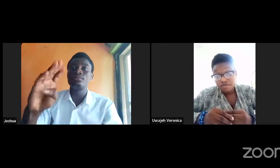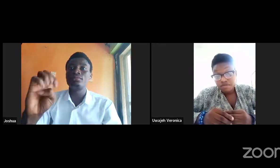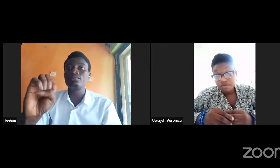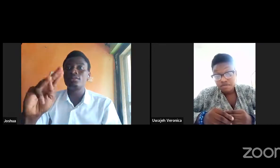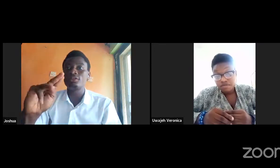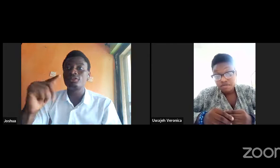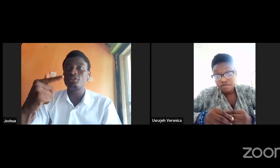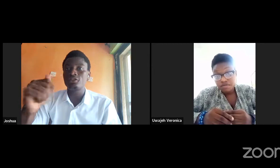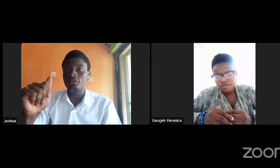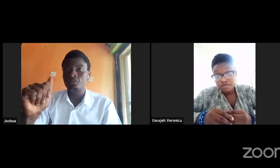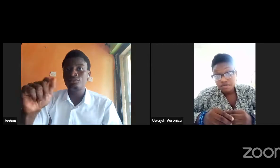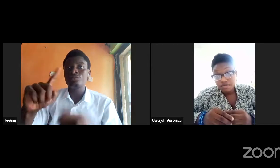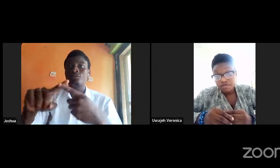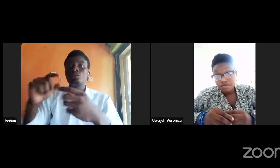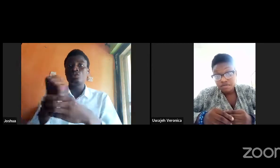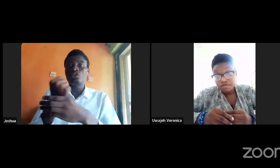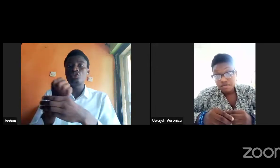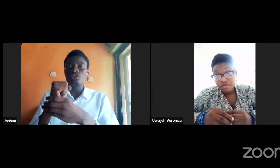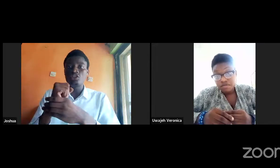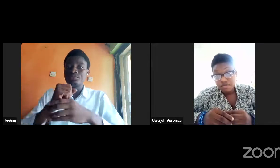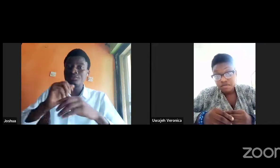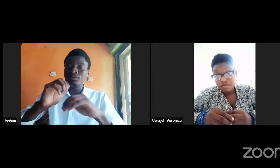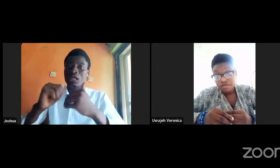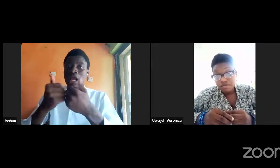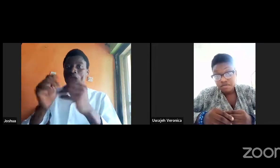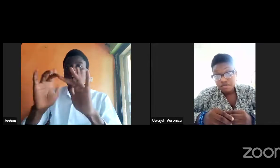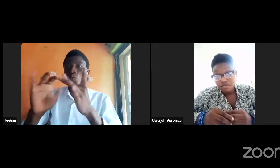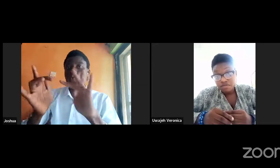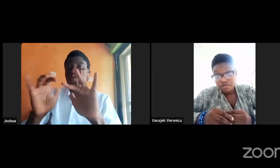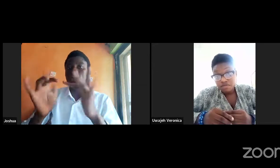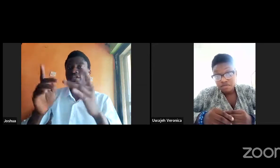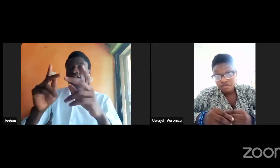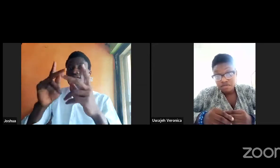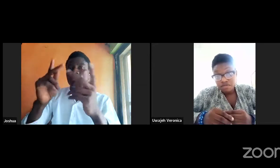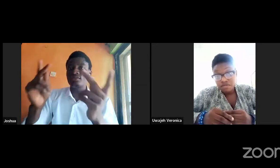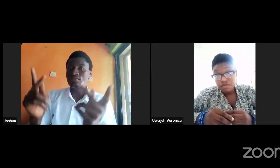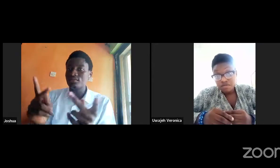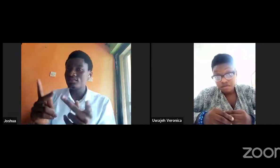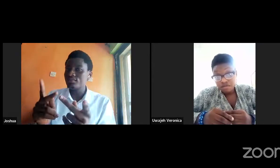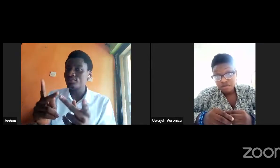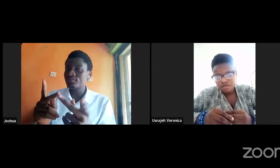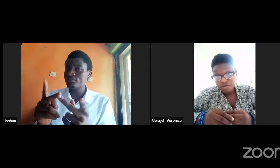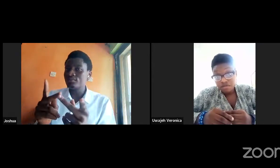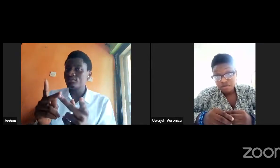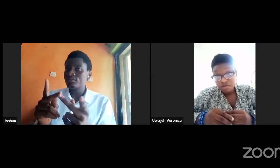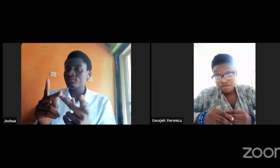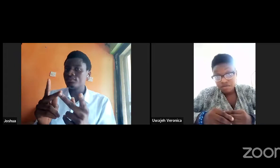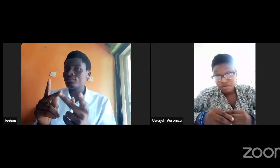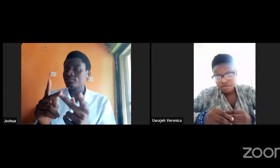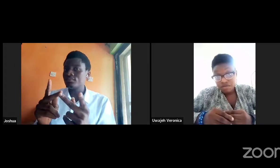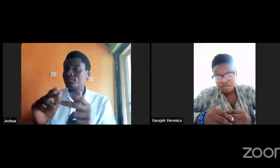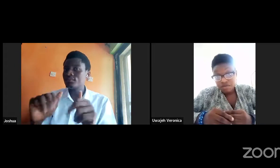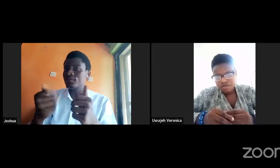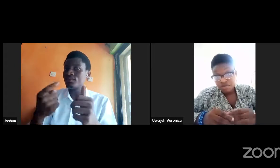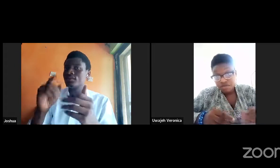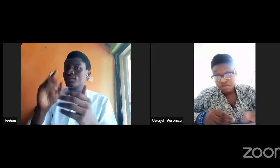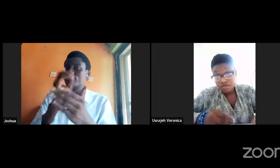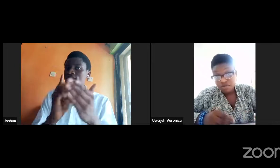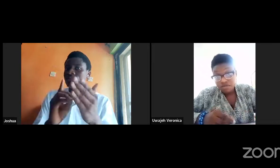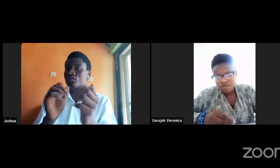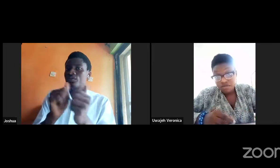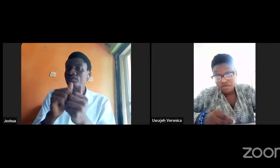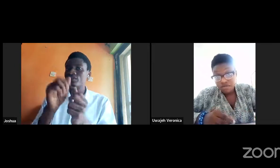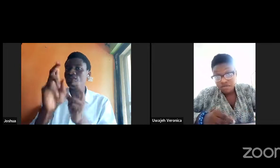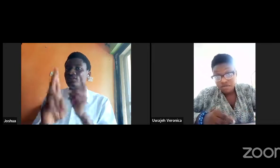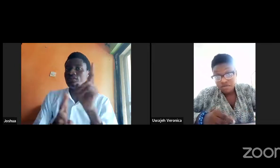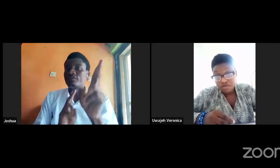you see digital can be made accessible, like designed with a universal approach. And I also, when talking